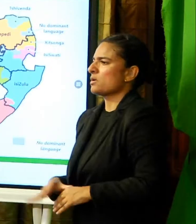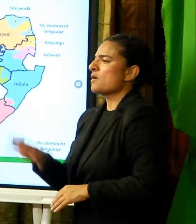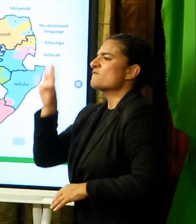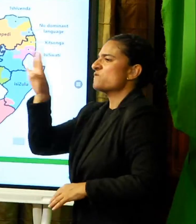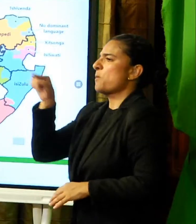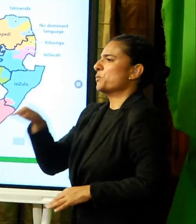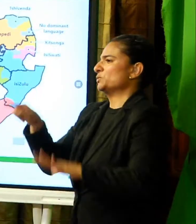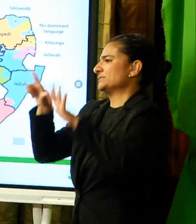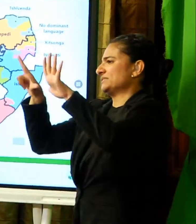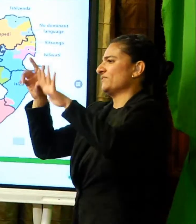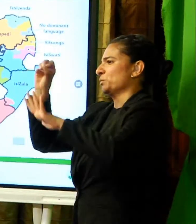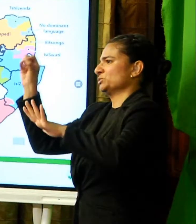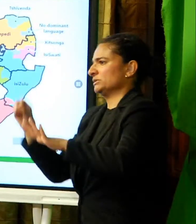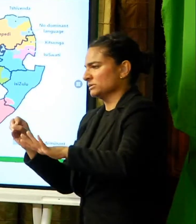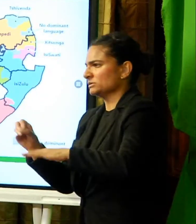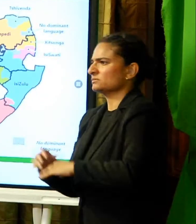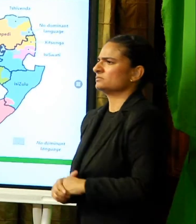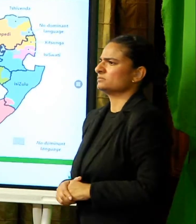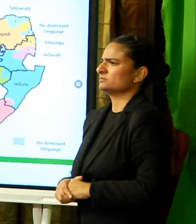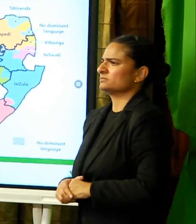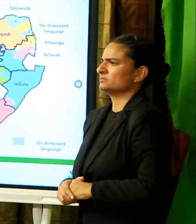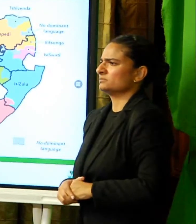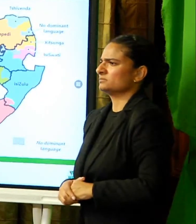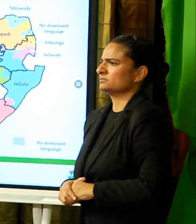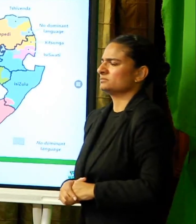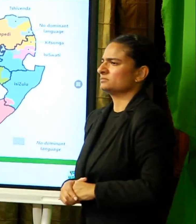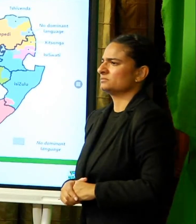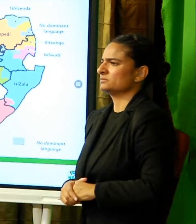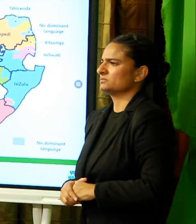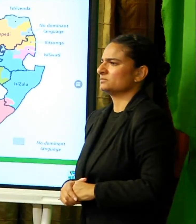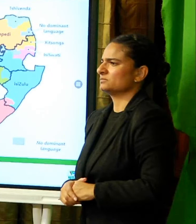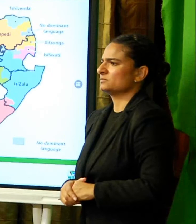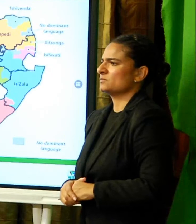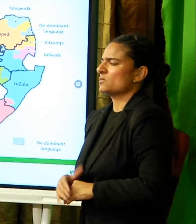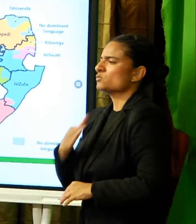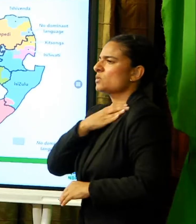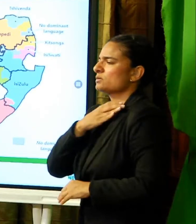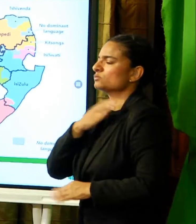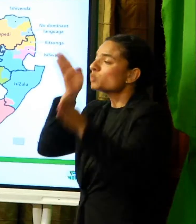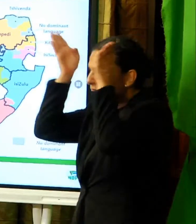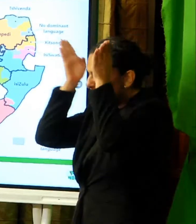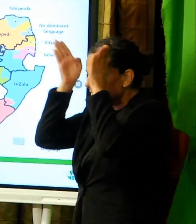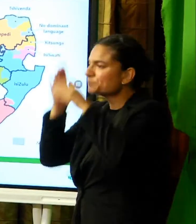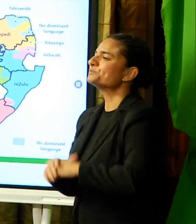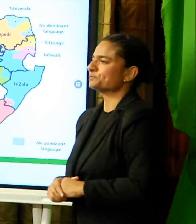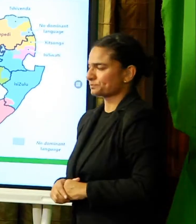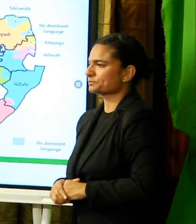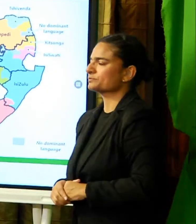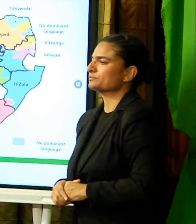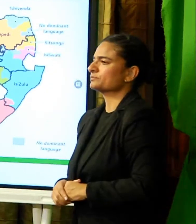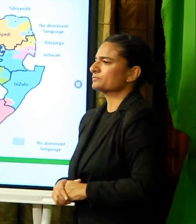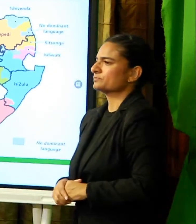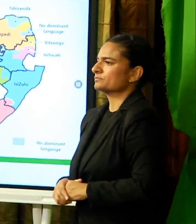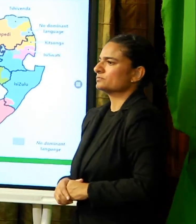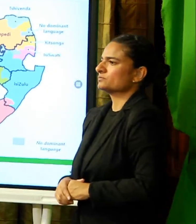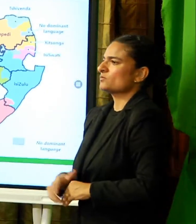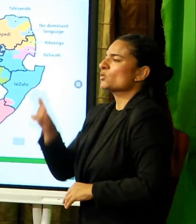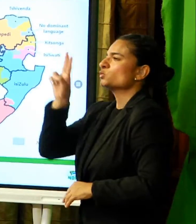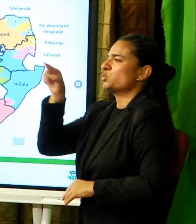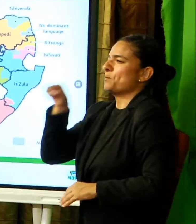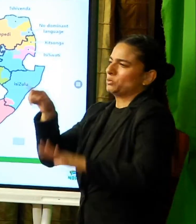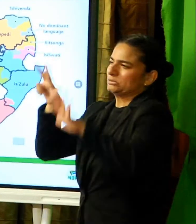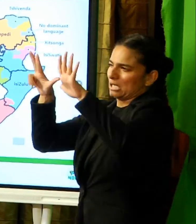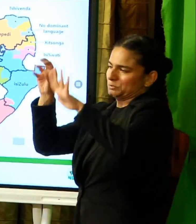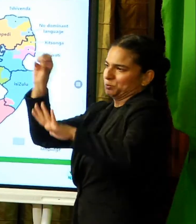Siswati, 2.8%, mainly in Mpumalanga. Chivenda, sitting at 2.5%, mainly in Limpopo.